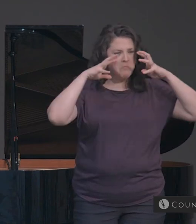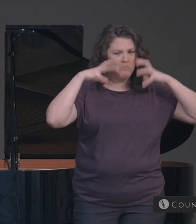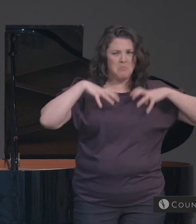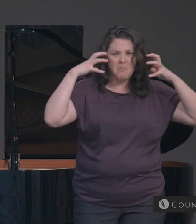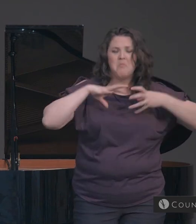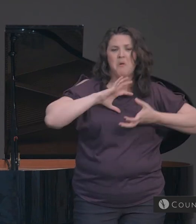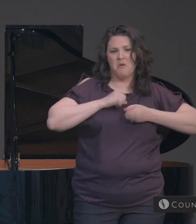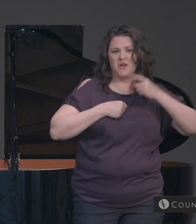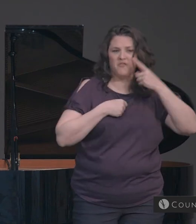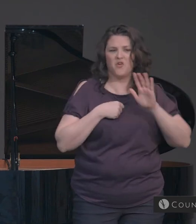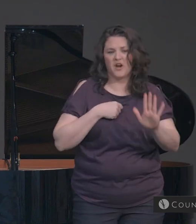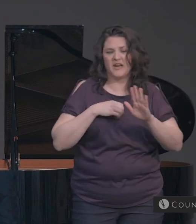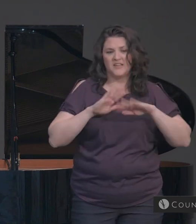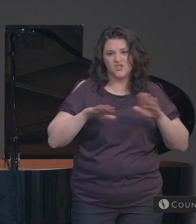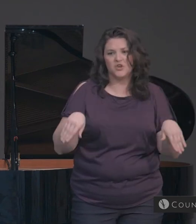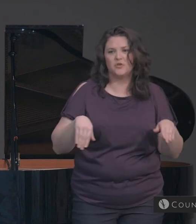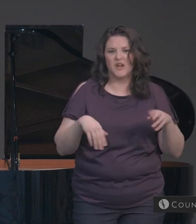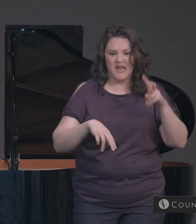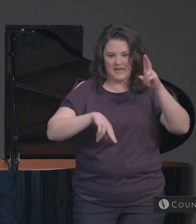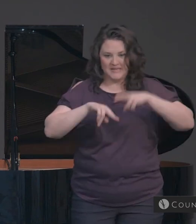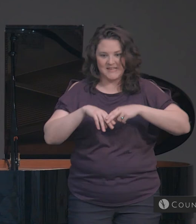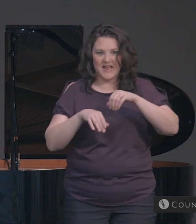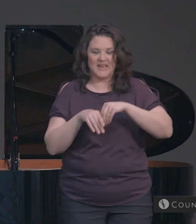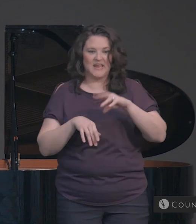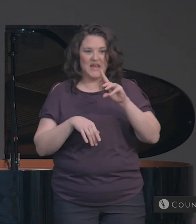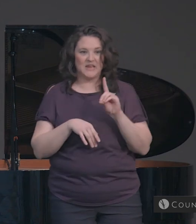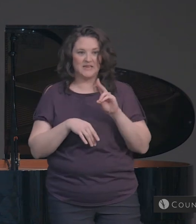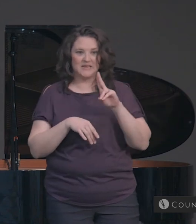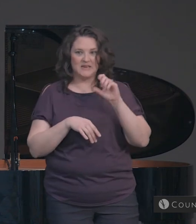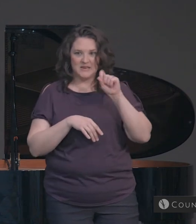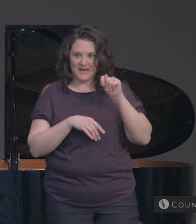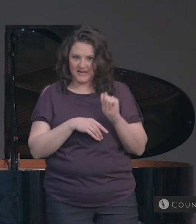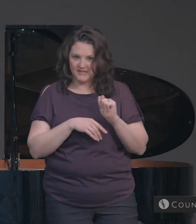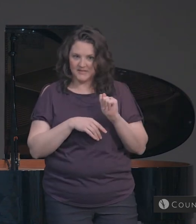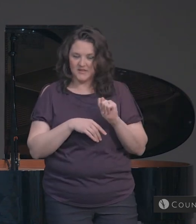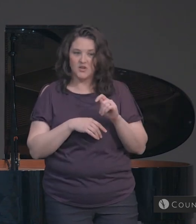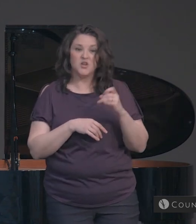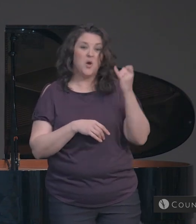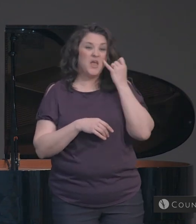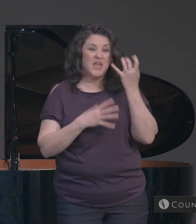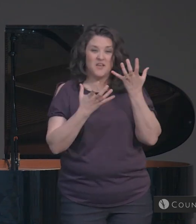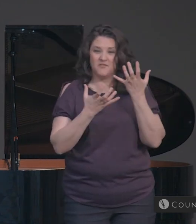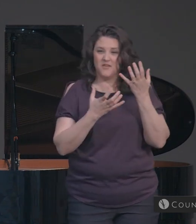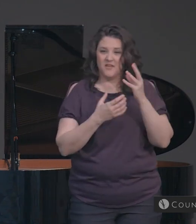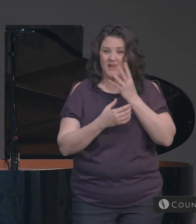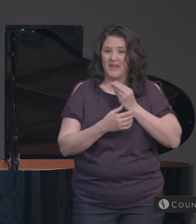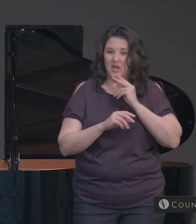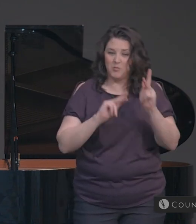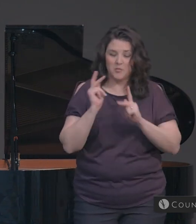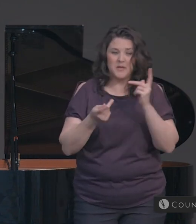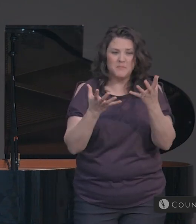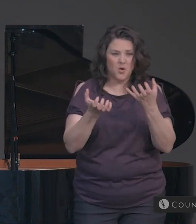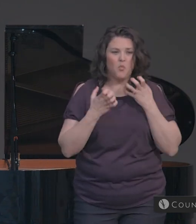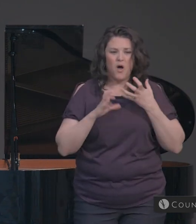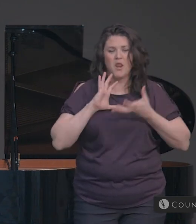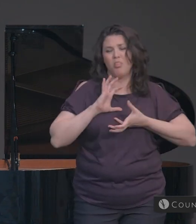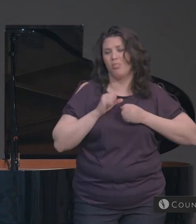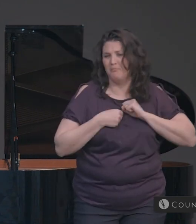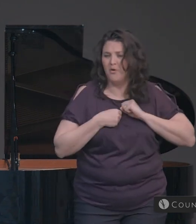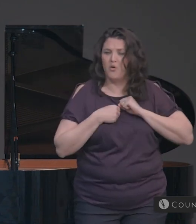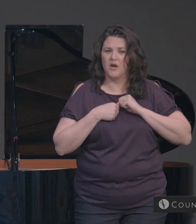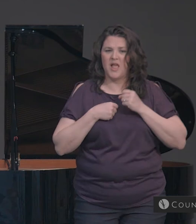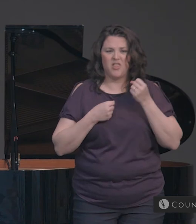When Hebrew people wanted to mourn, they threw dust on their heads. Throwing dust or rolling in dust is